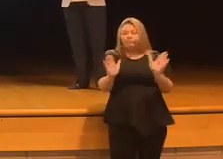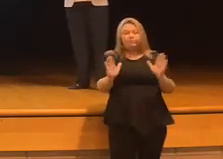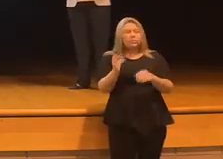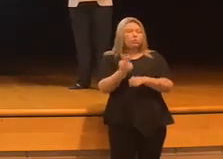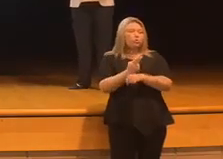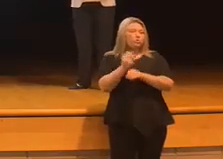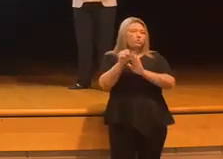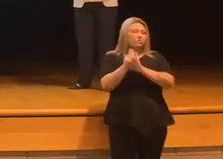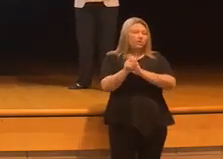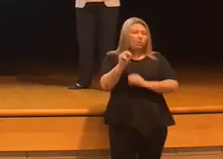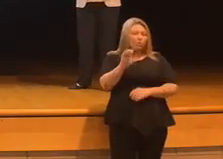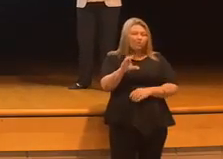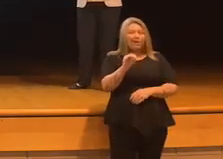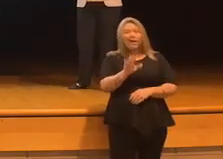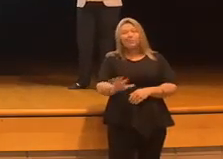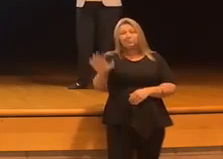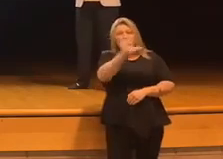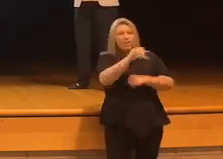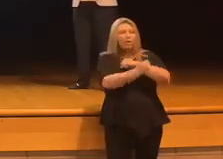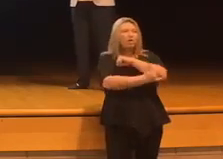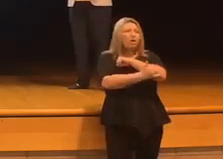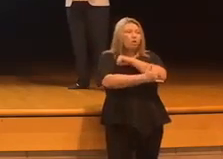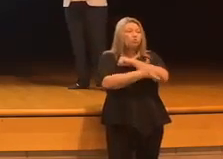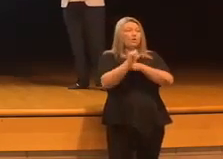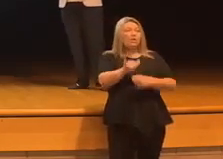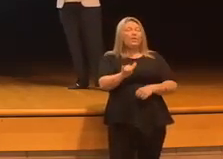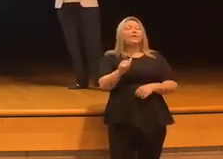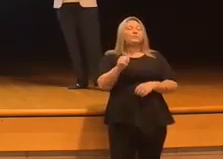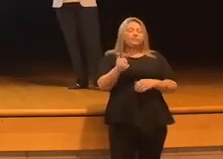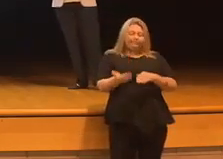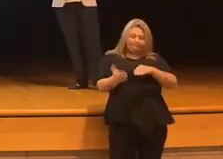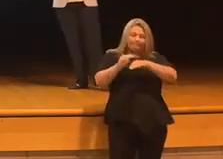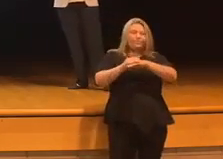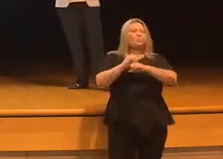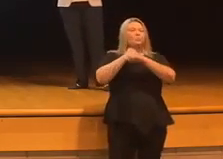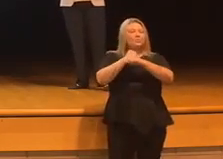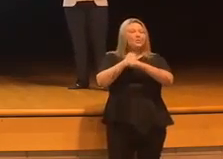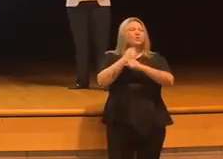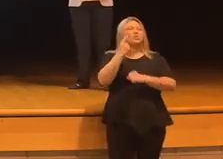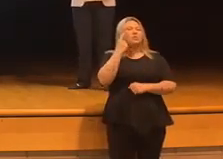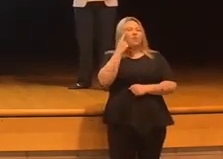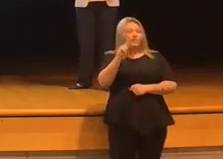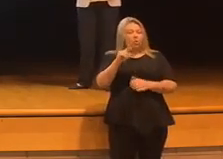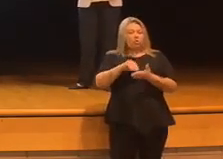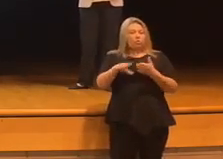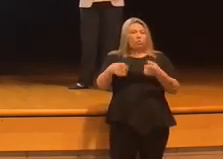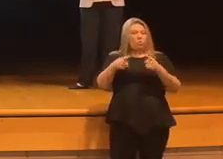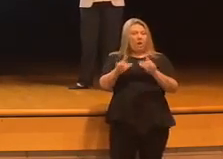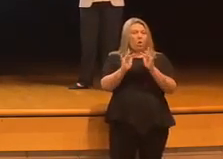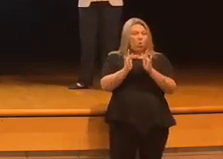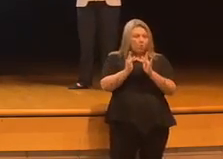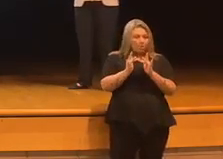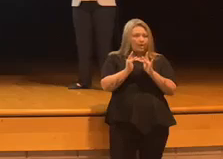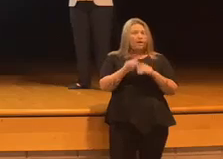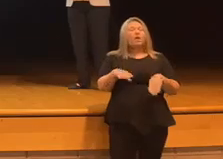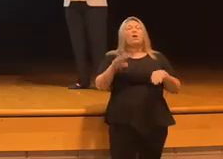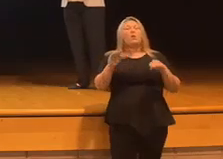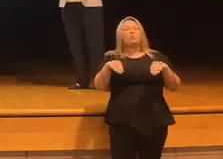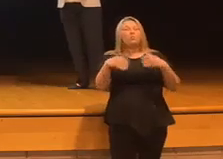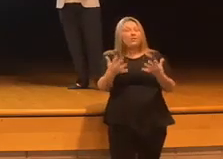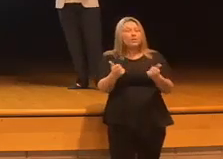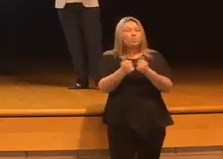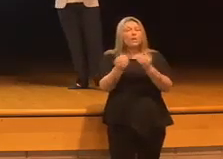Carolina and the nation. That helps protect, it's another layer of protection for students while they're online. It provides us with